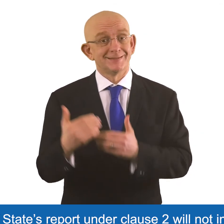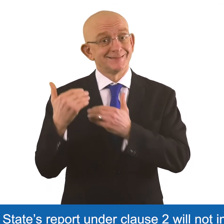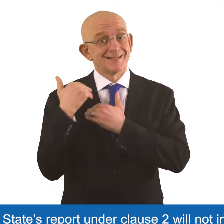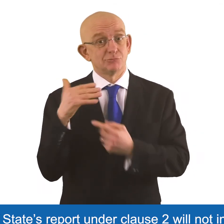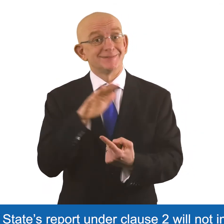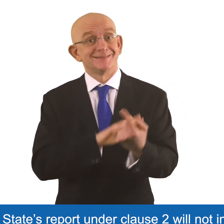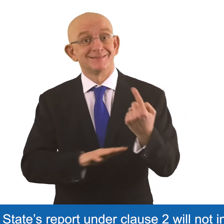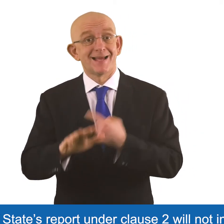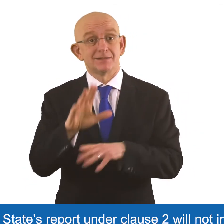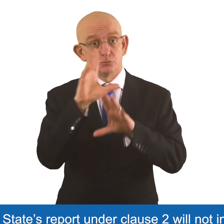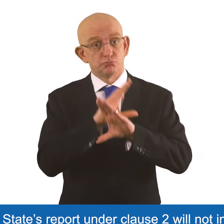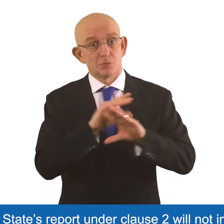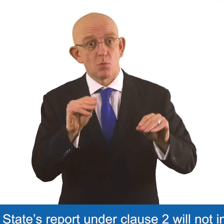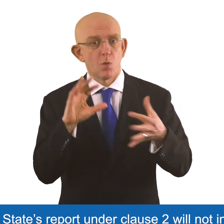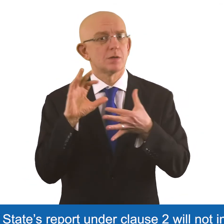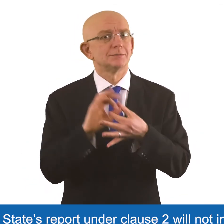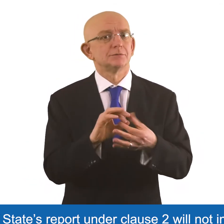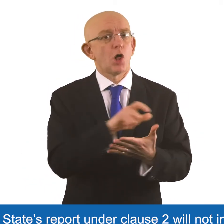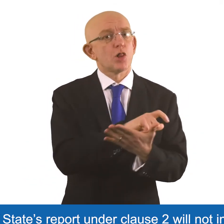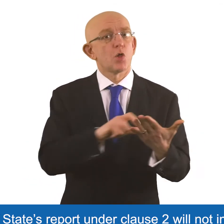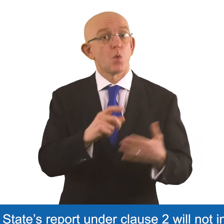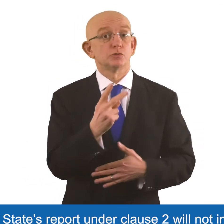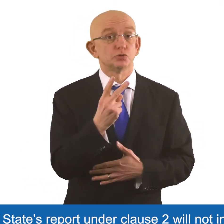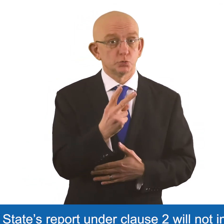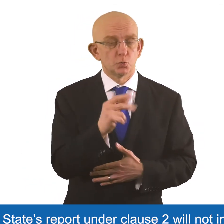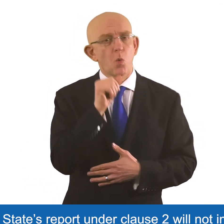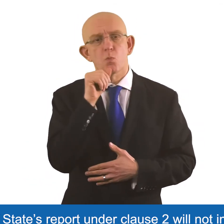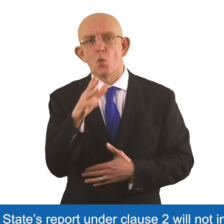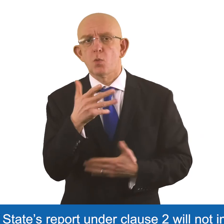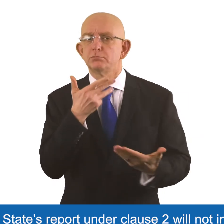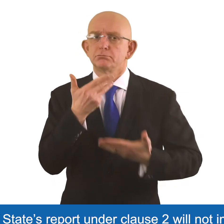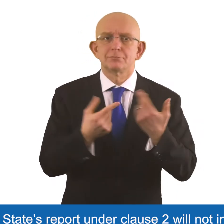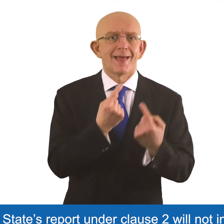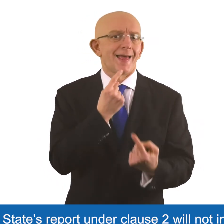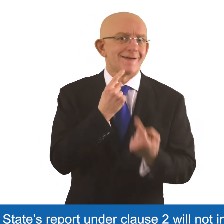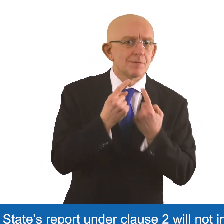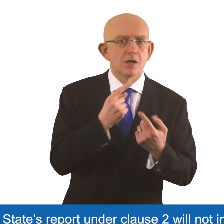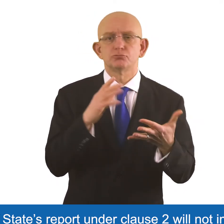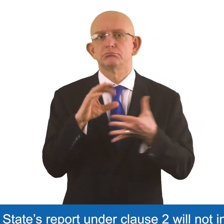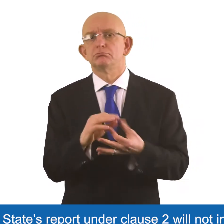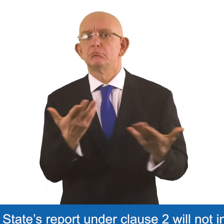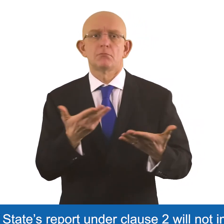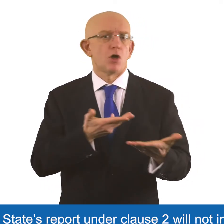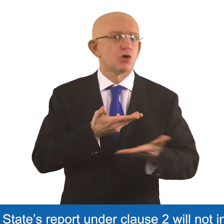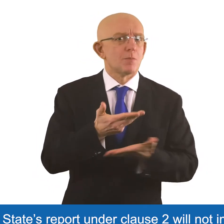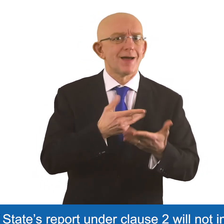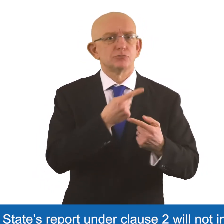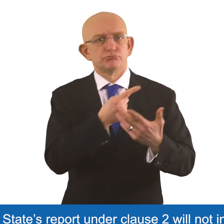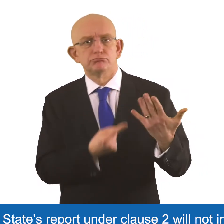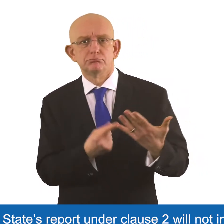The Secretary of State's report under Clause 2 will not include information about any communication activities of UK